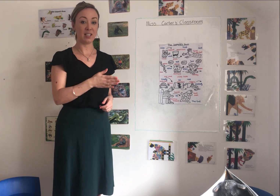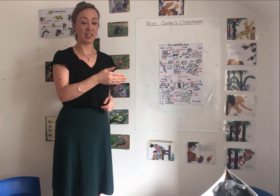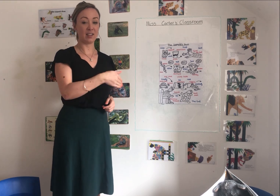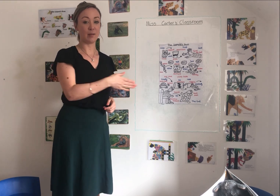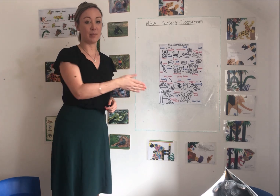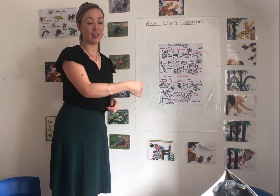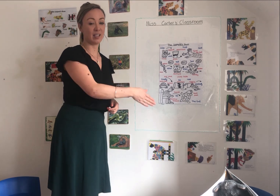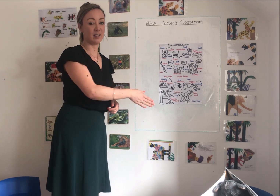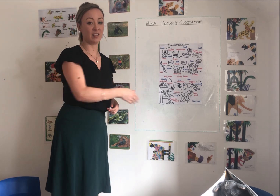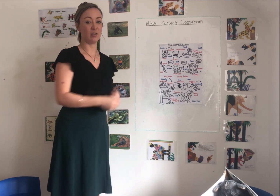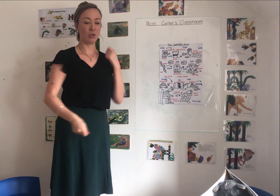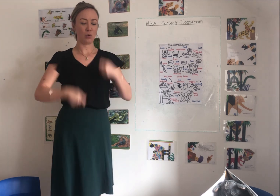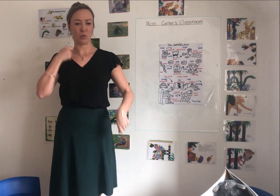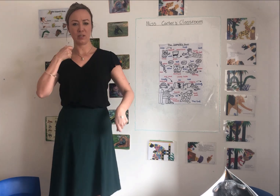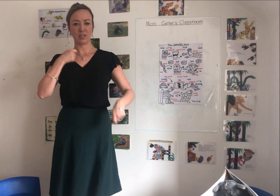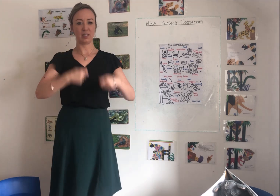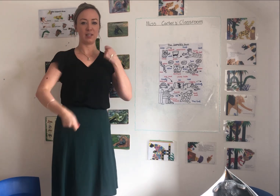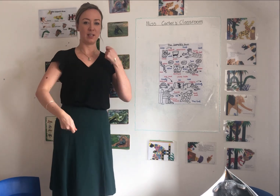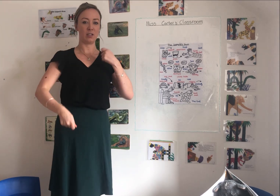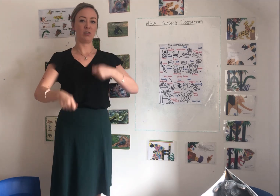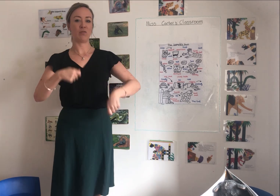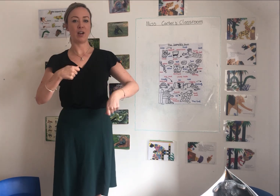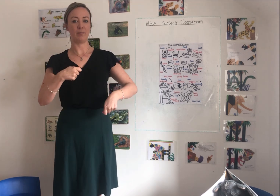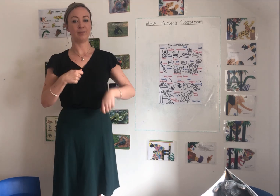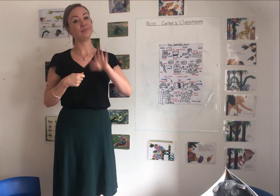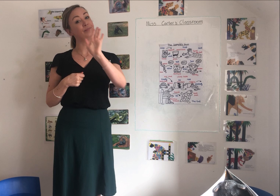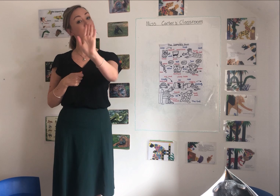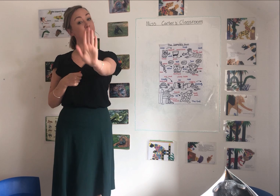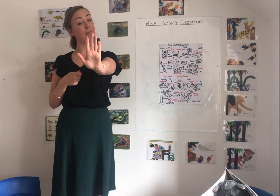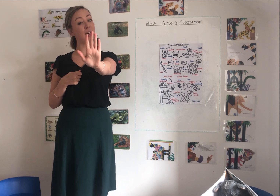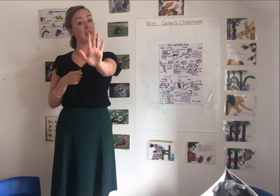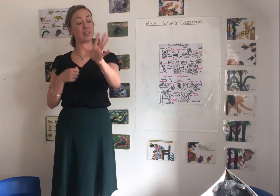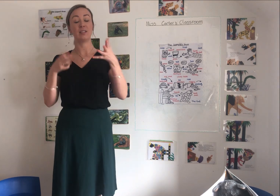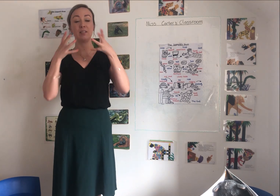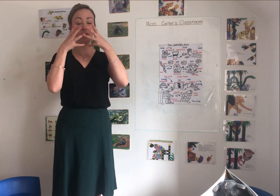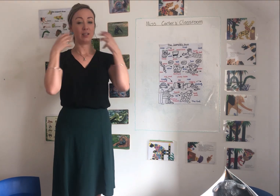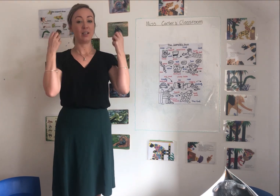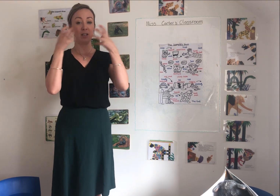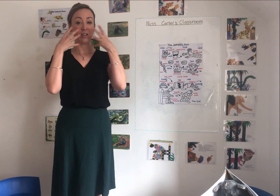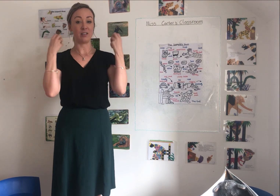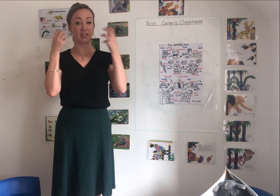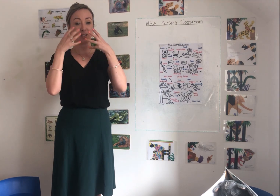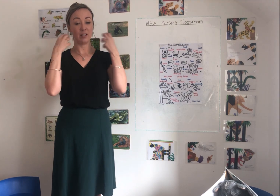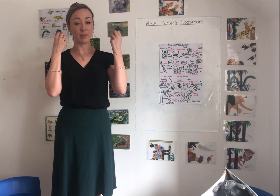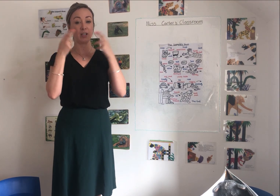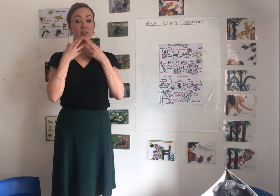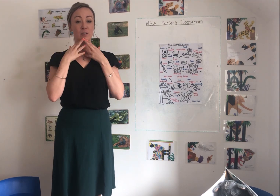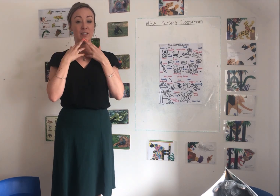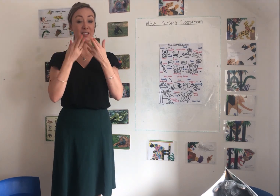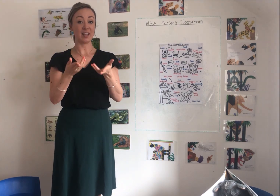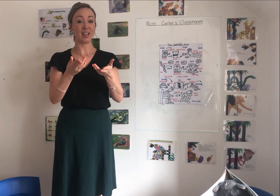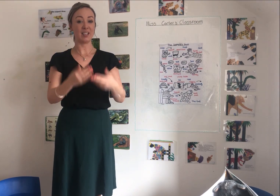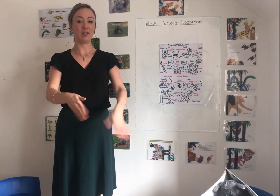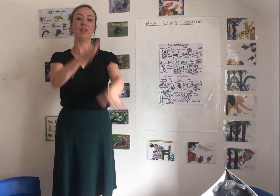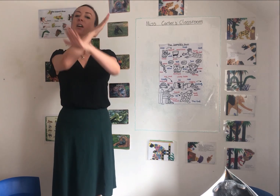Onini the python wanted the drum, but Acebo said